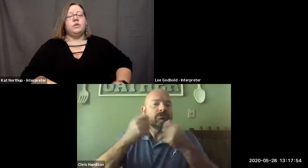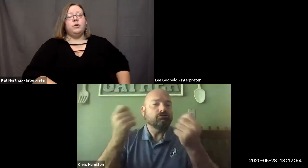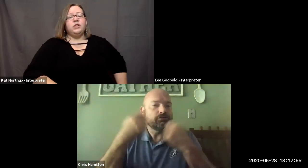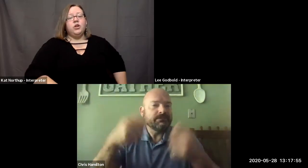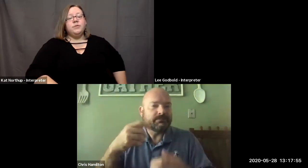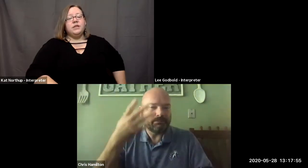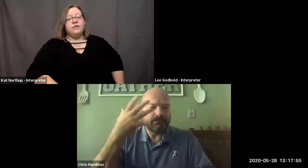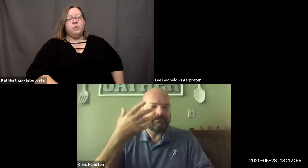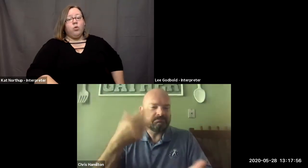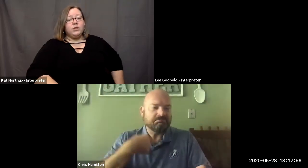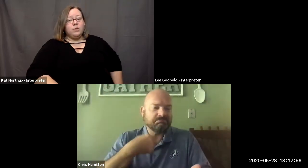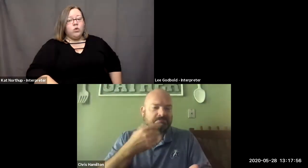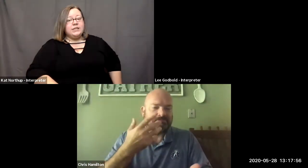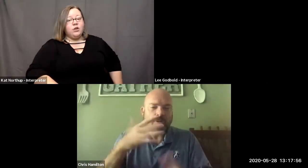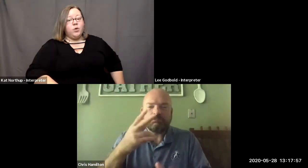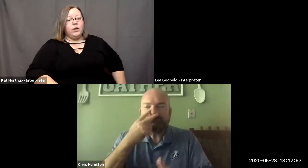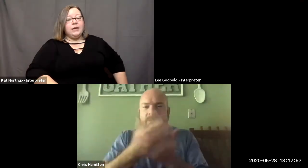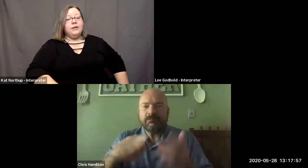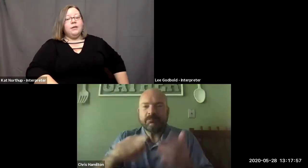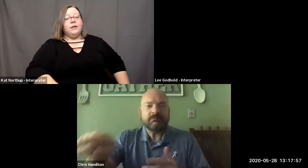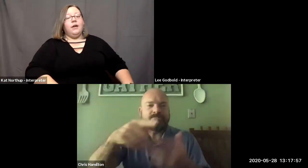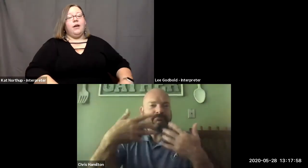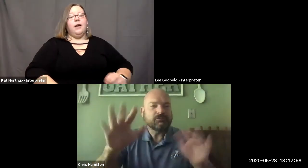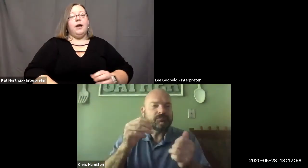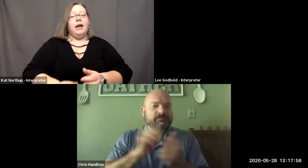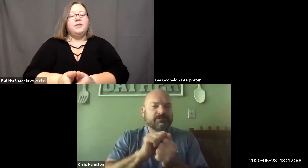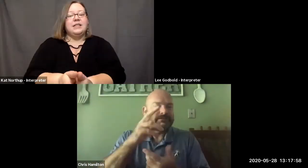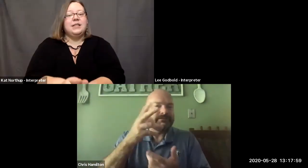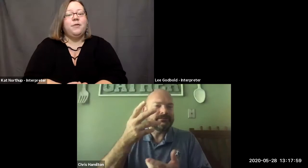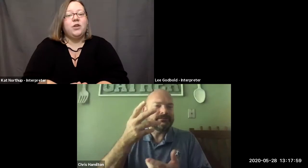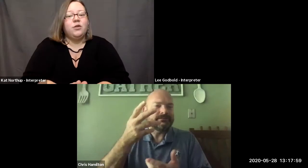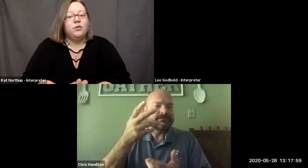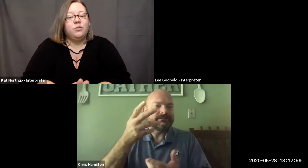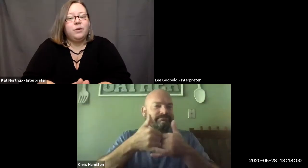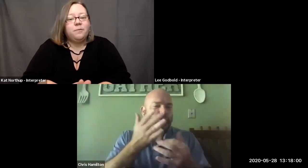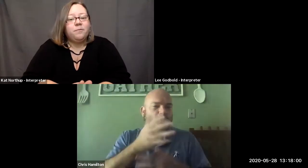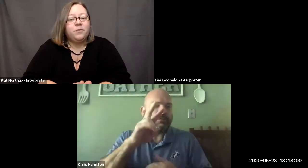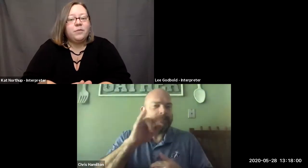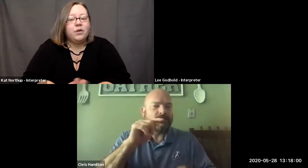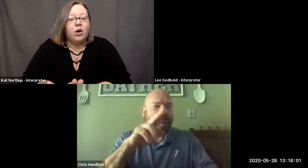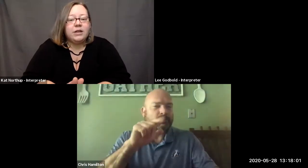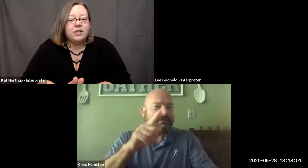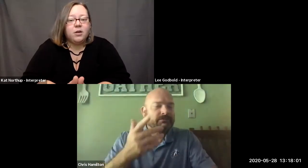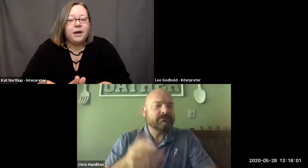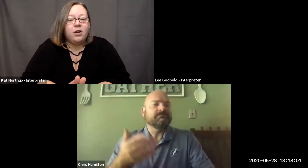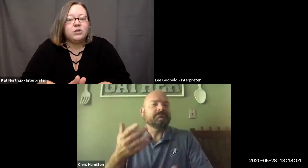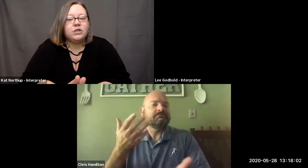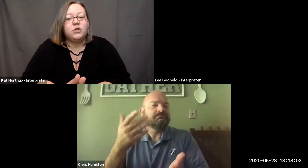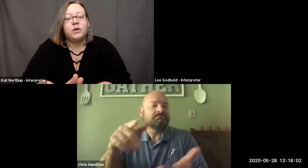So in terms of sports award ceremony, I've seen some of you, you know, already talk about doing